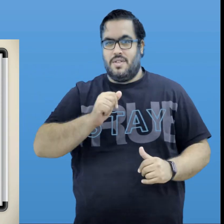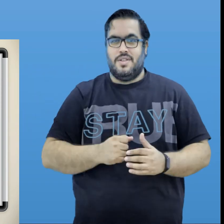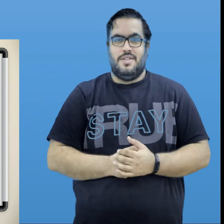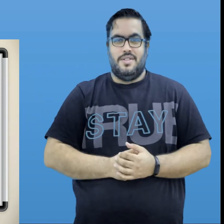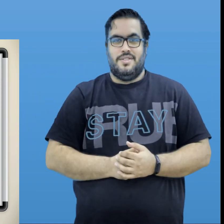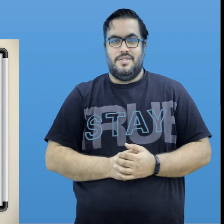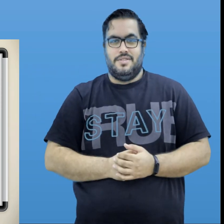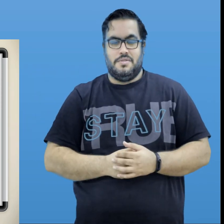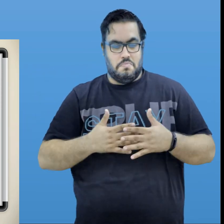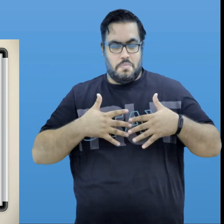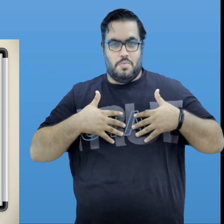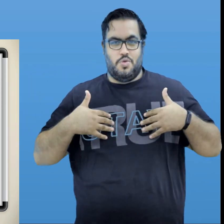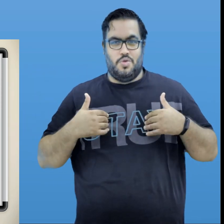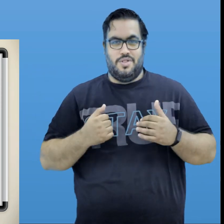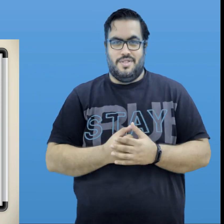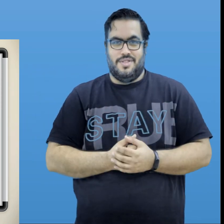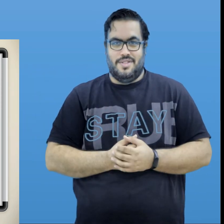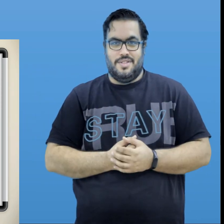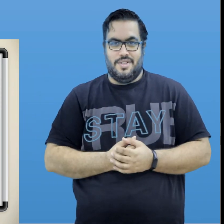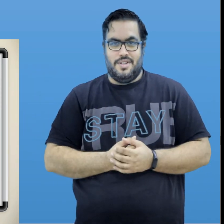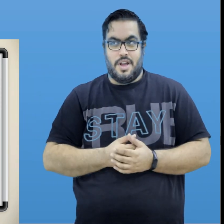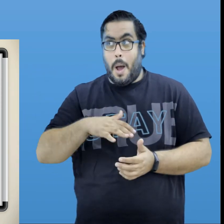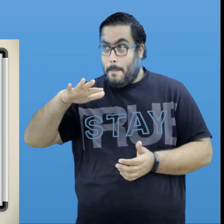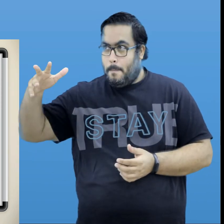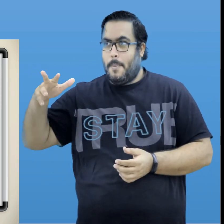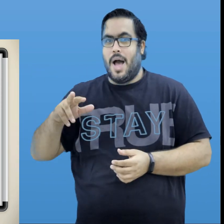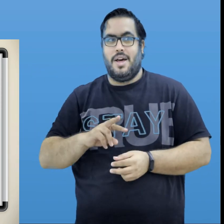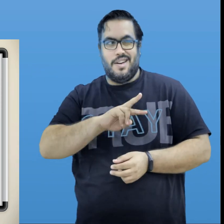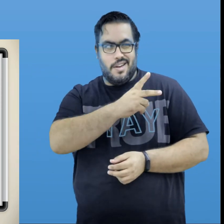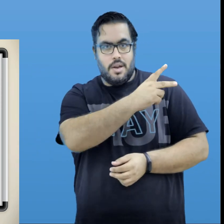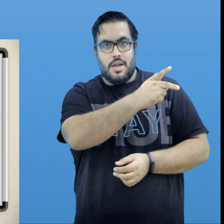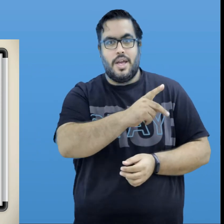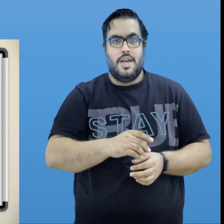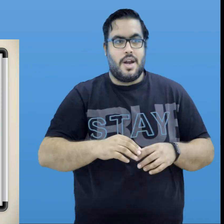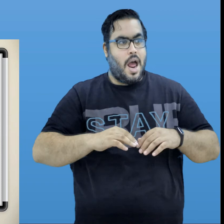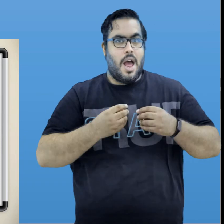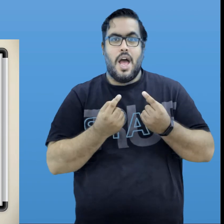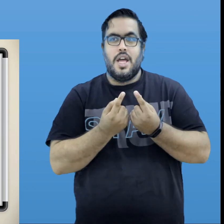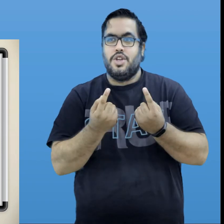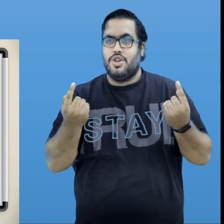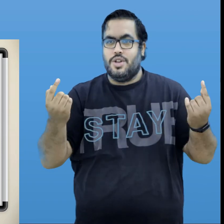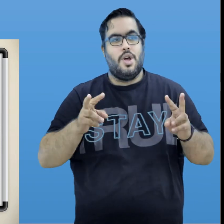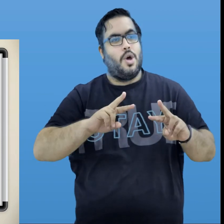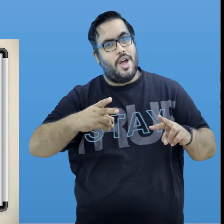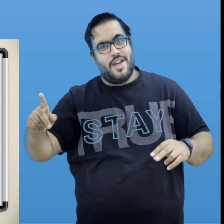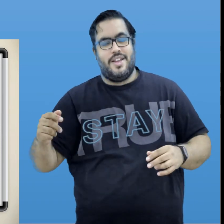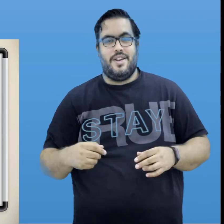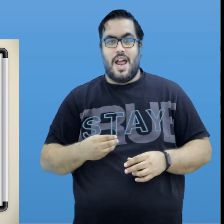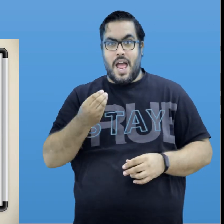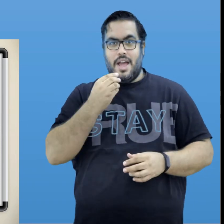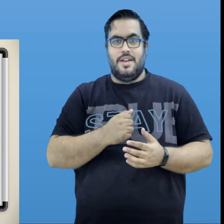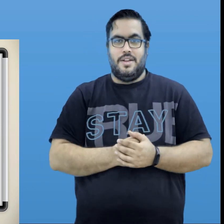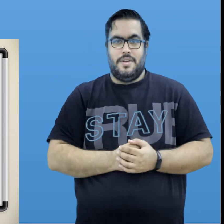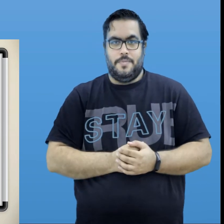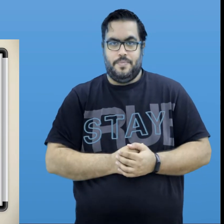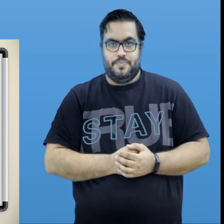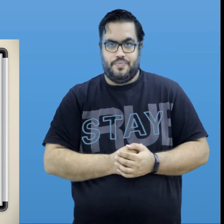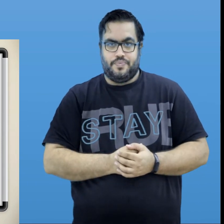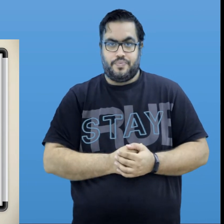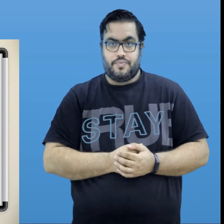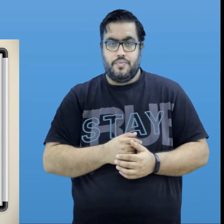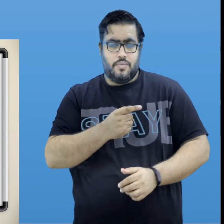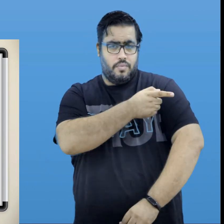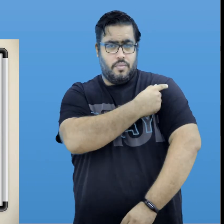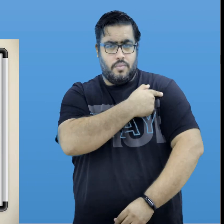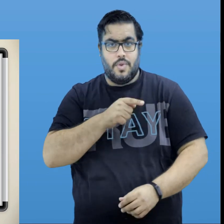if we say atba', then the word is going to mean audience. However, when it comes to ittiba', then the word is